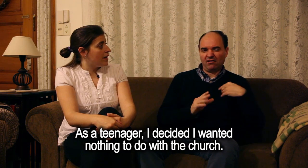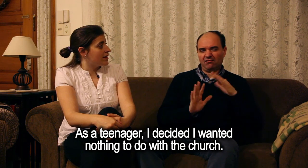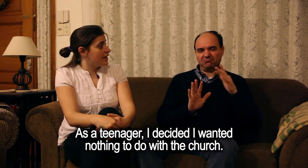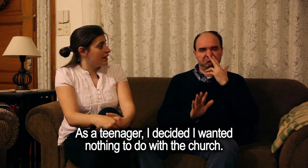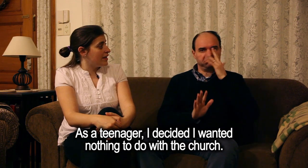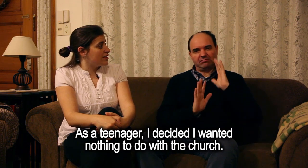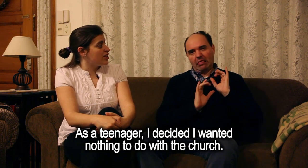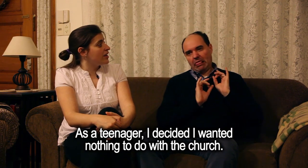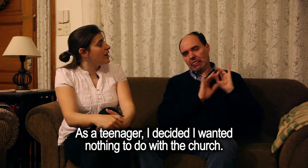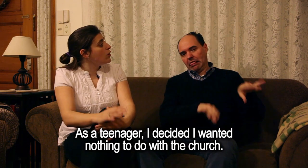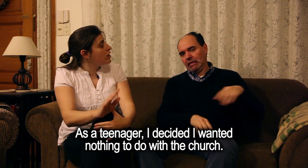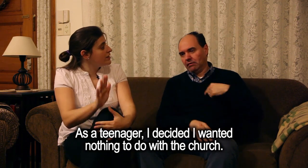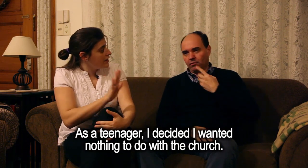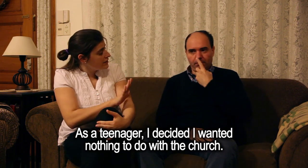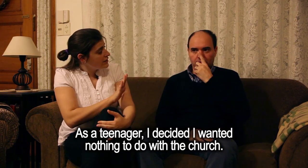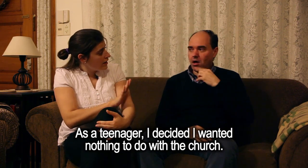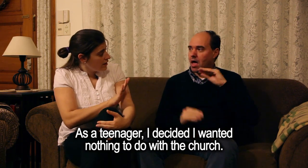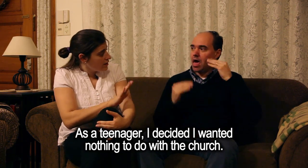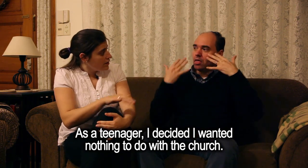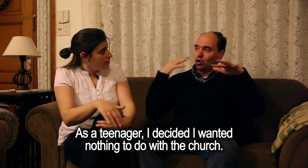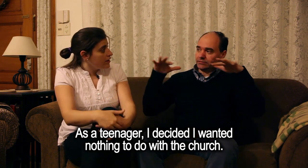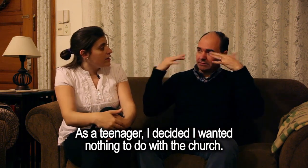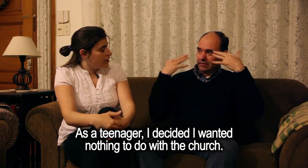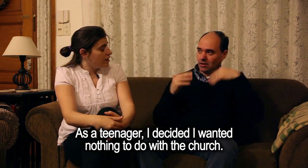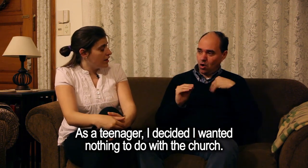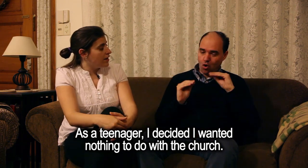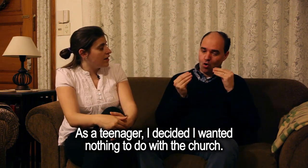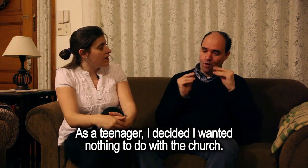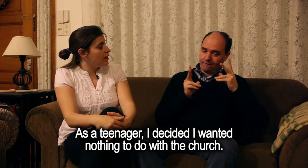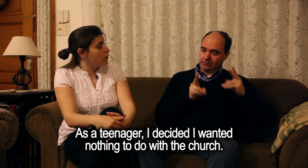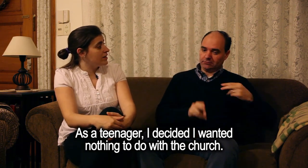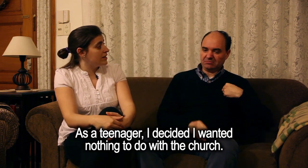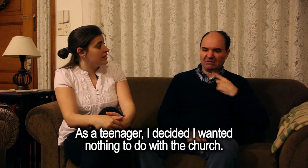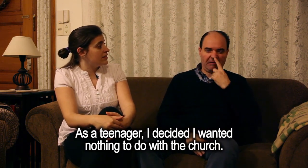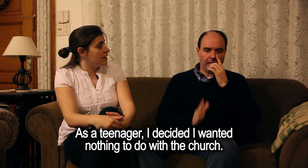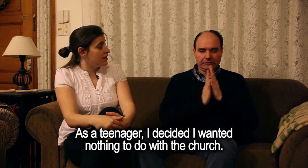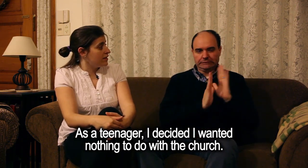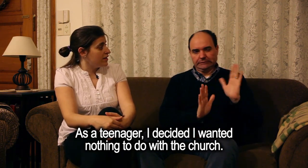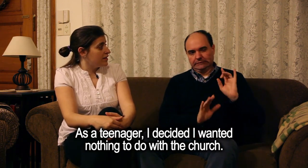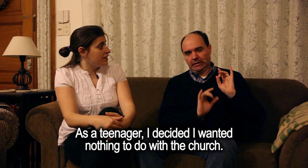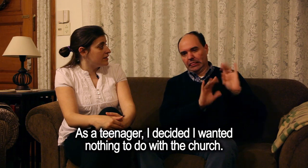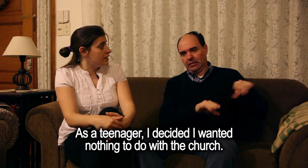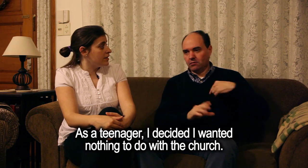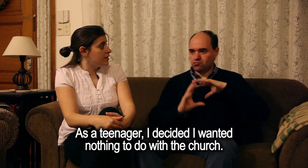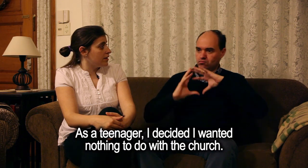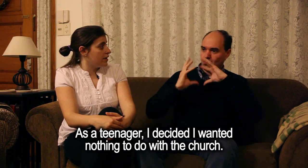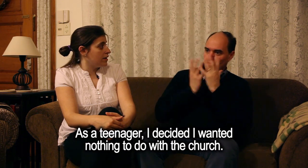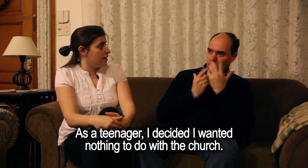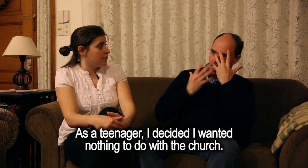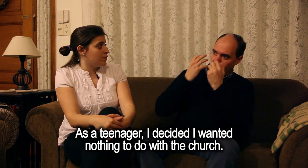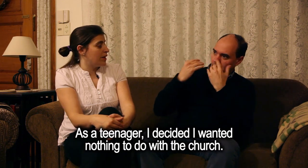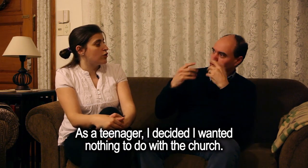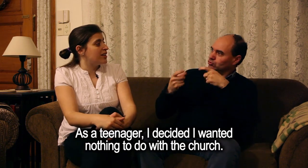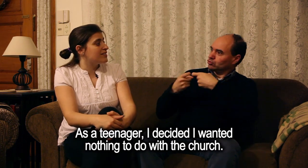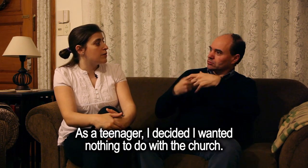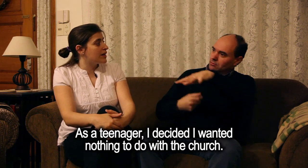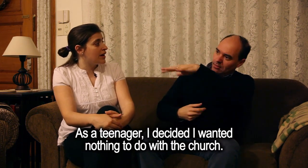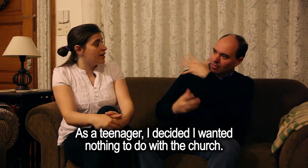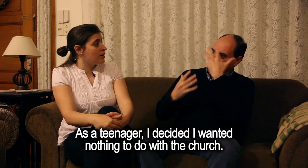Hasta que llegué a la adolescencia y en la edad de la adolescencia decidí que no quería saber nada con